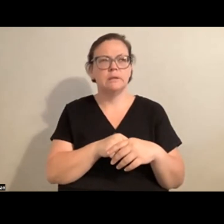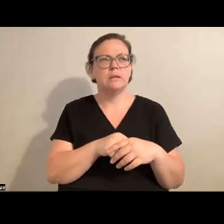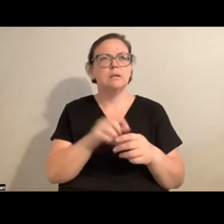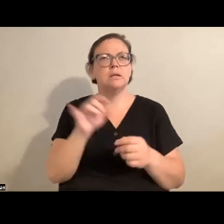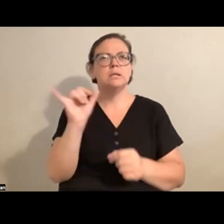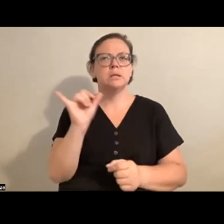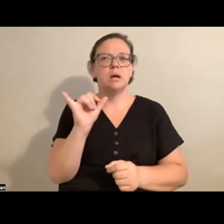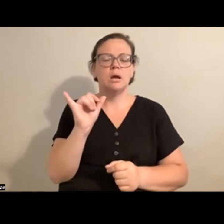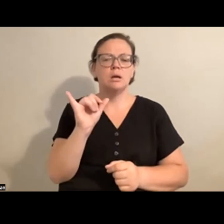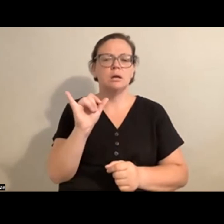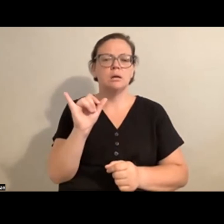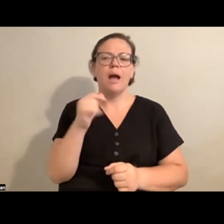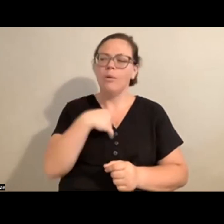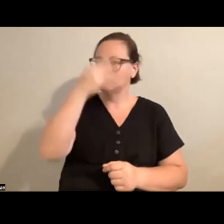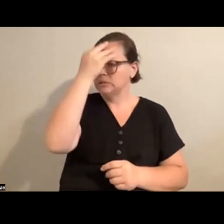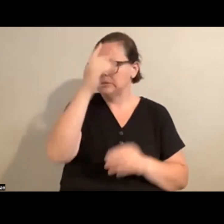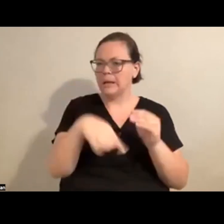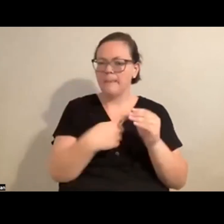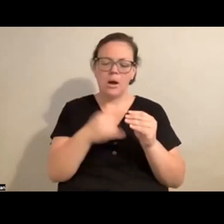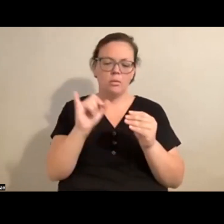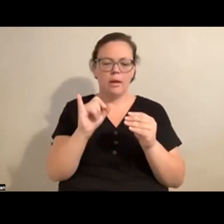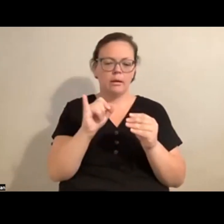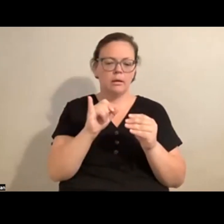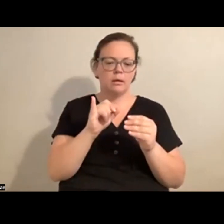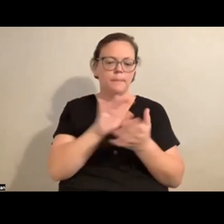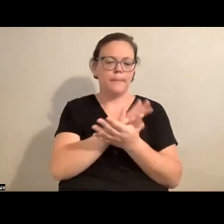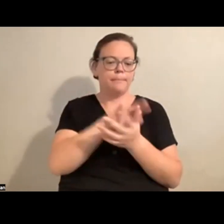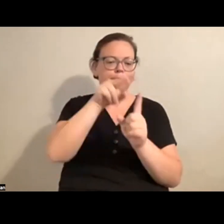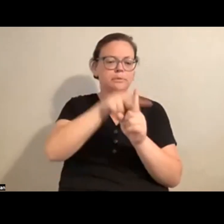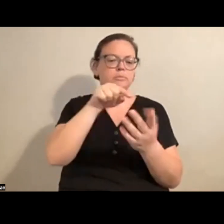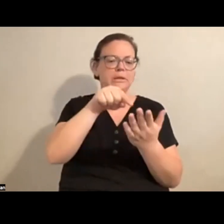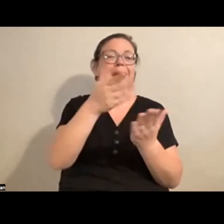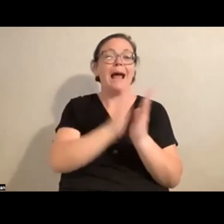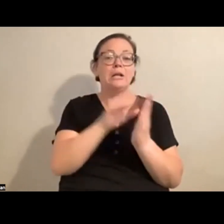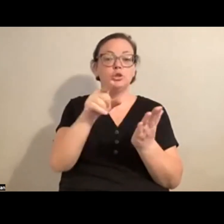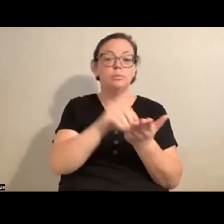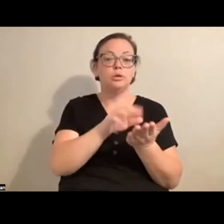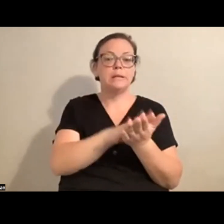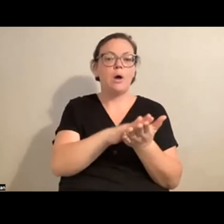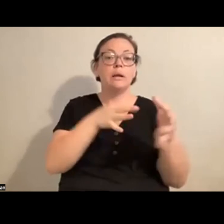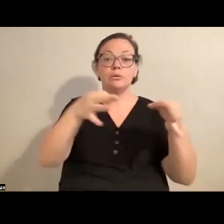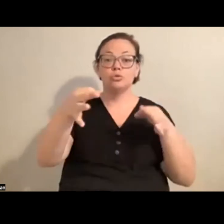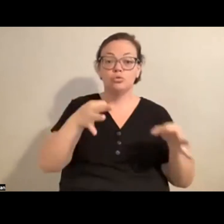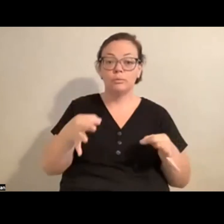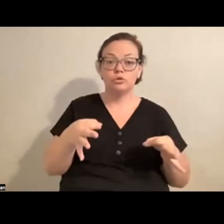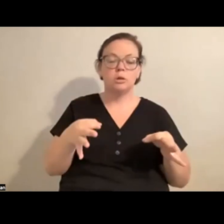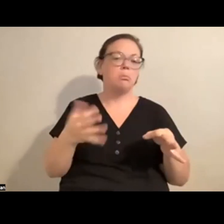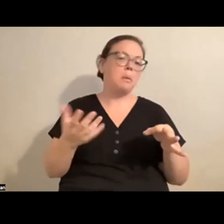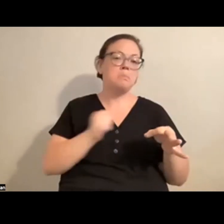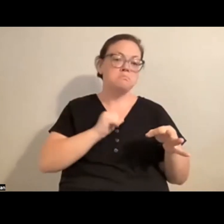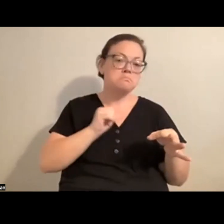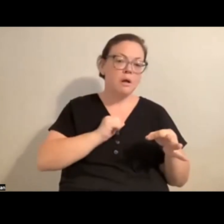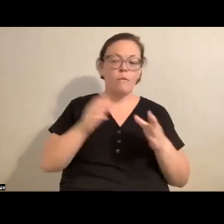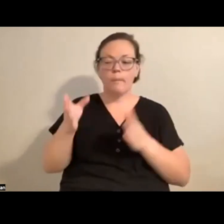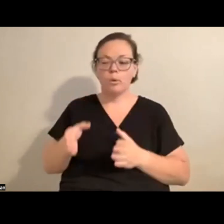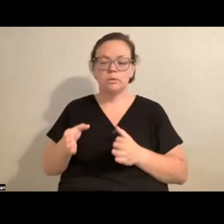like I was thinking about like an application that asks you to put down a description either of self or person. It has this